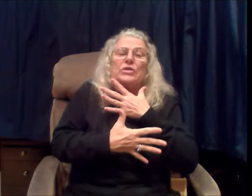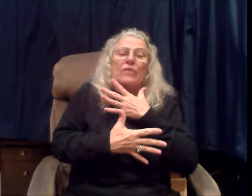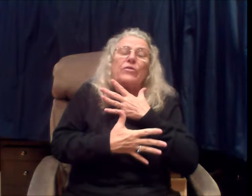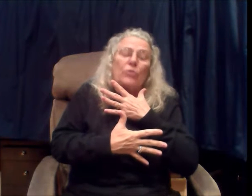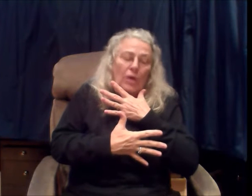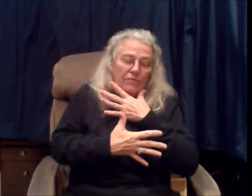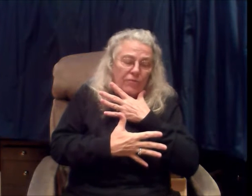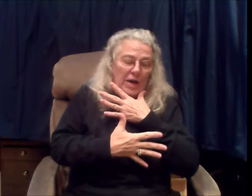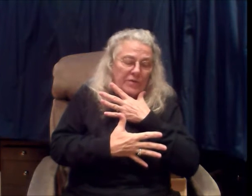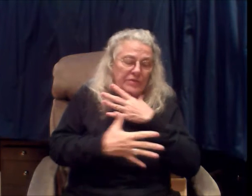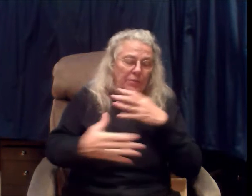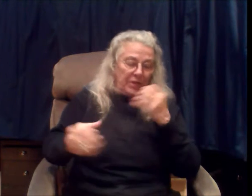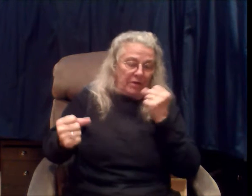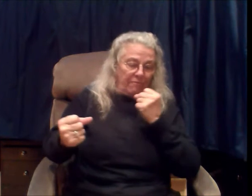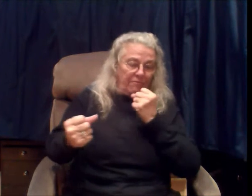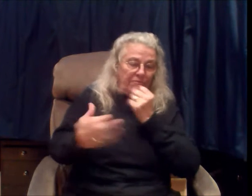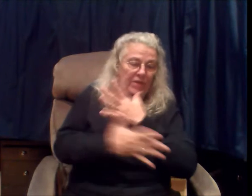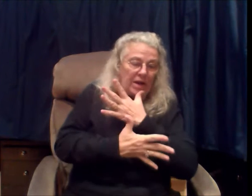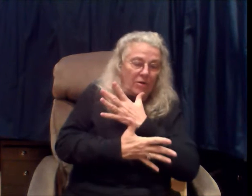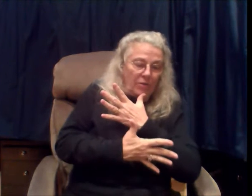yourself. You're afraid of something. Fear.